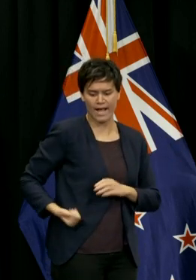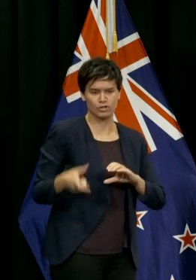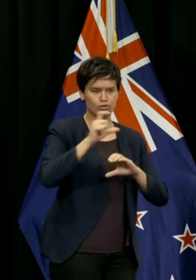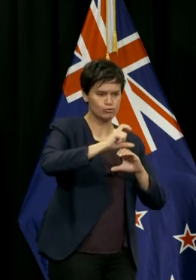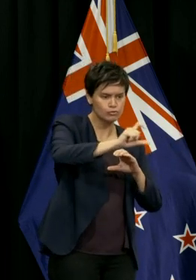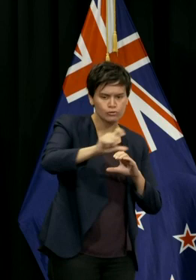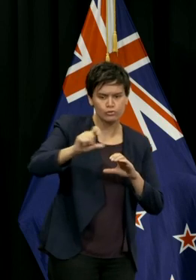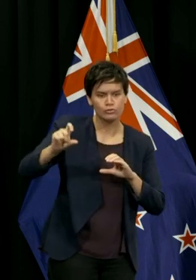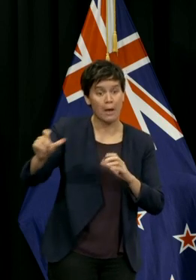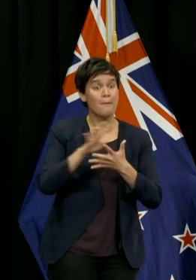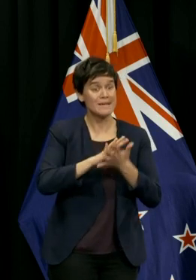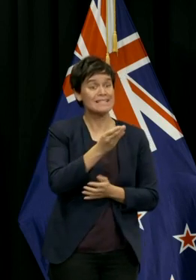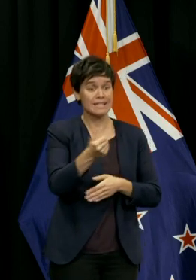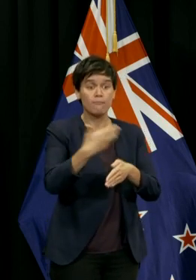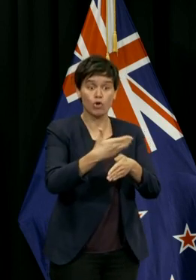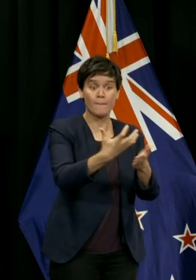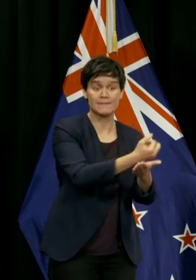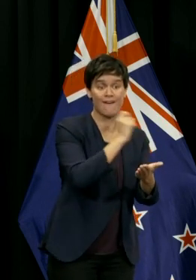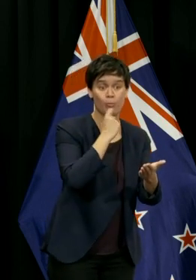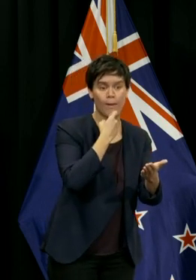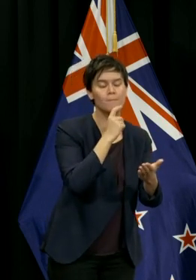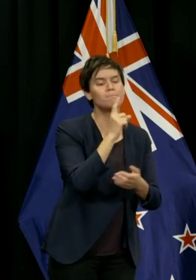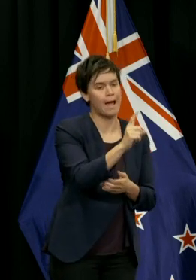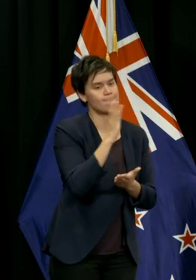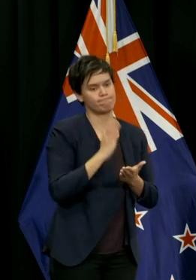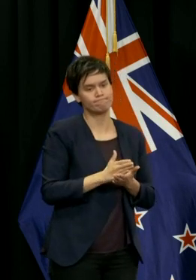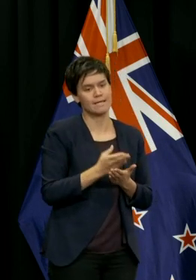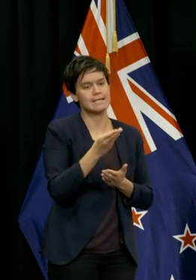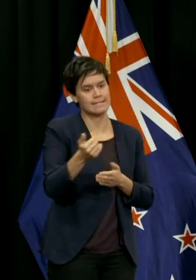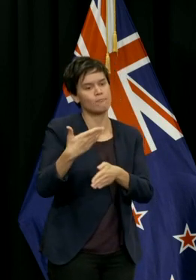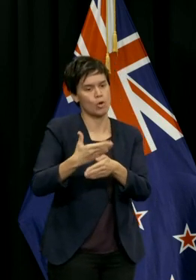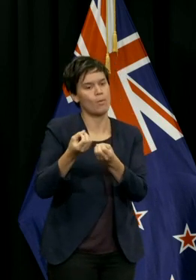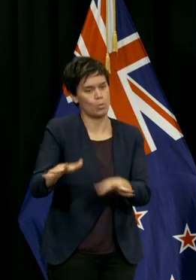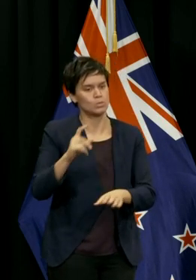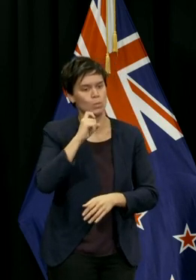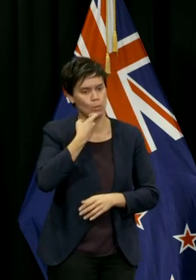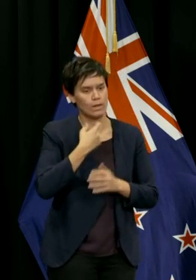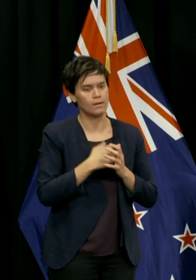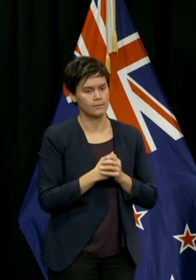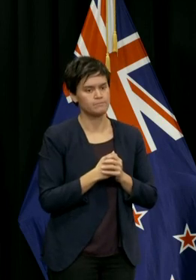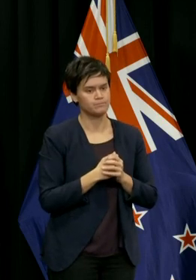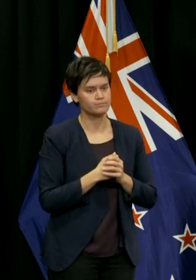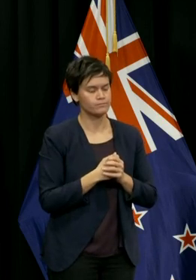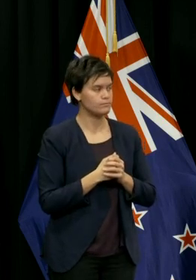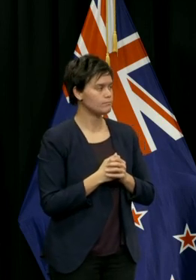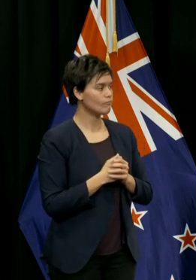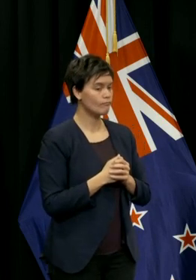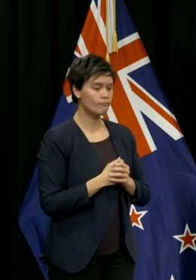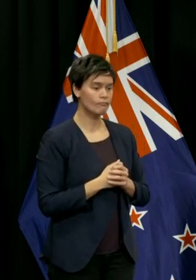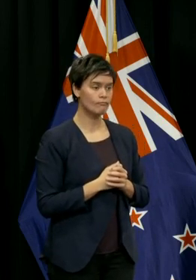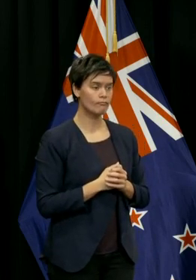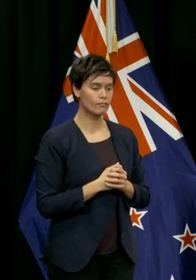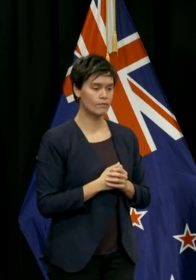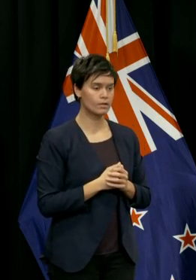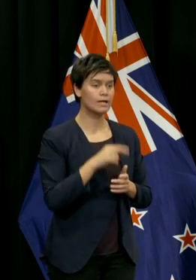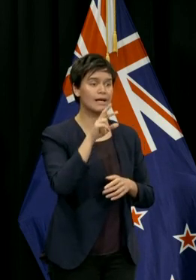but sadly, there'll be some that will be lost as well. Wage subsidy scheme is obviously... Just make sure if any questions you need to ask on behalf of others, I'll just give you the chance, we'll ask a